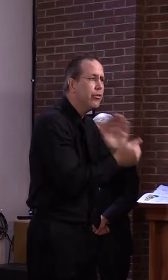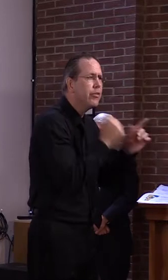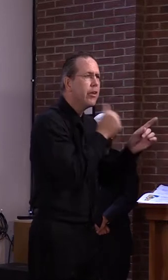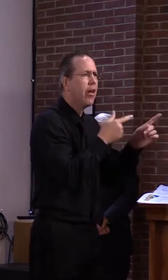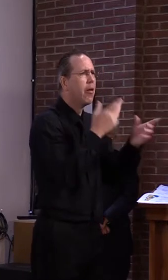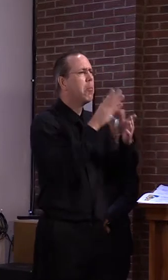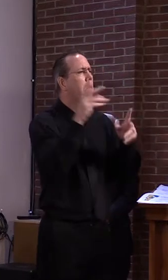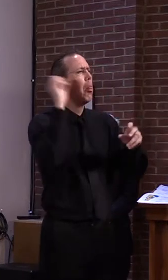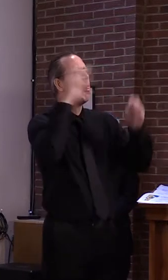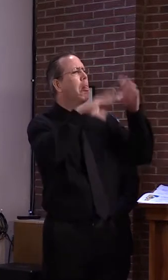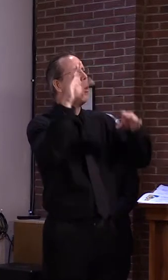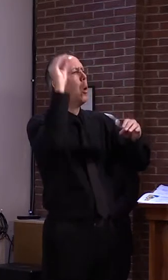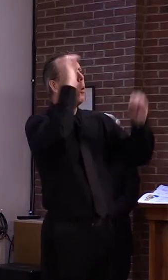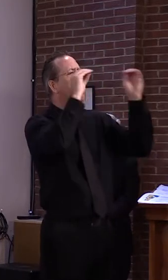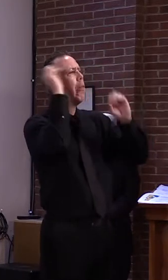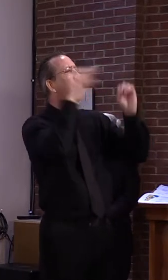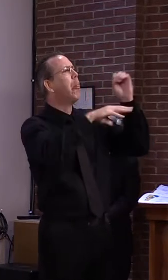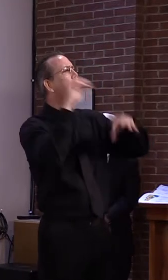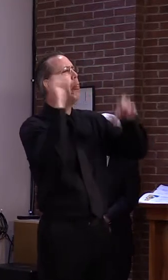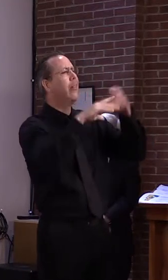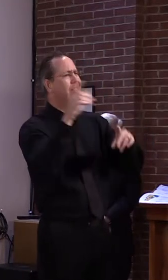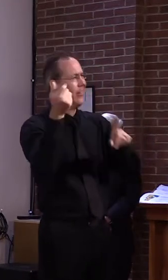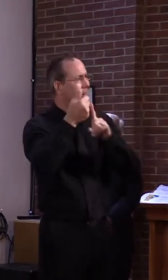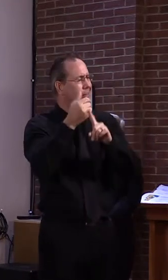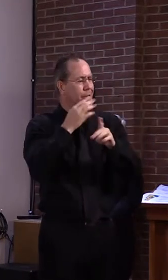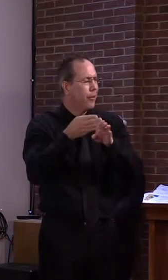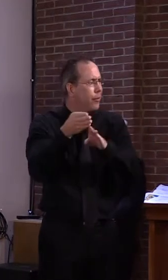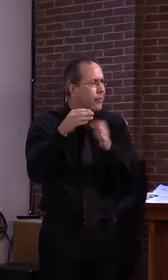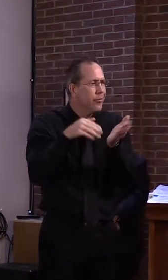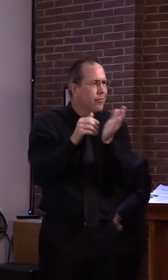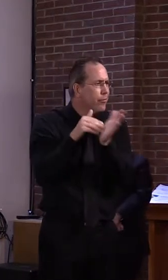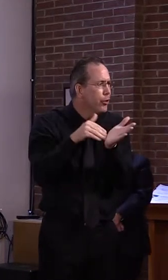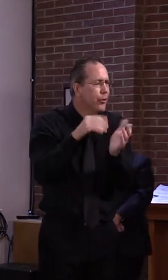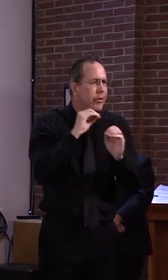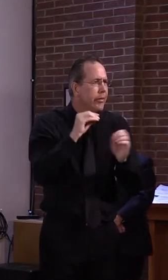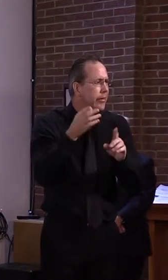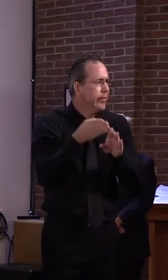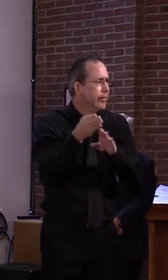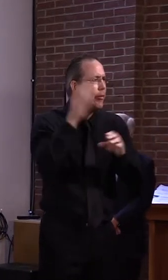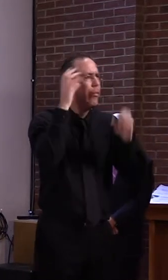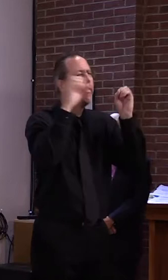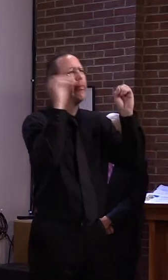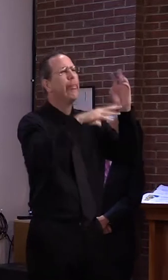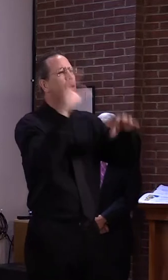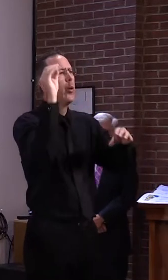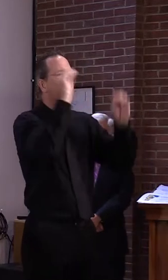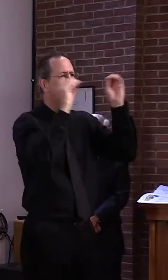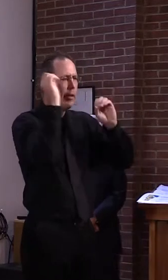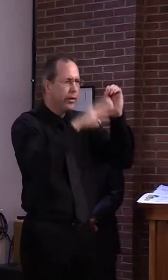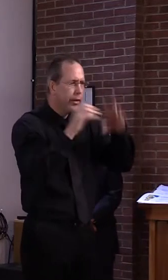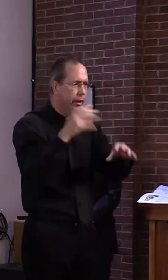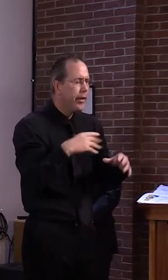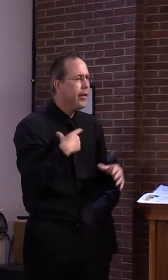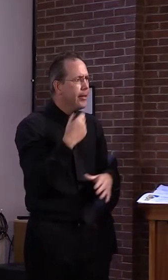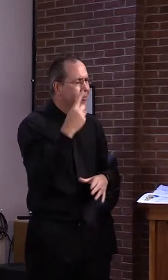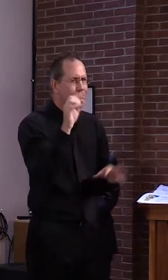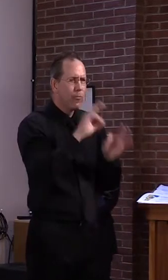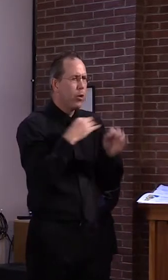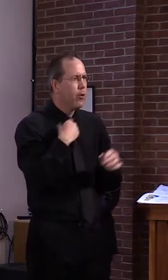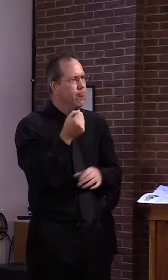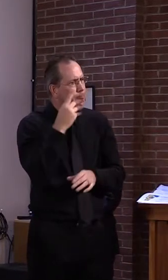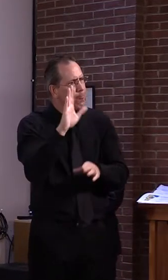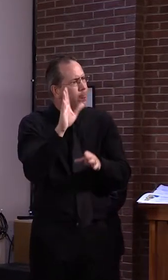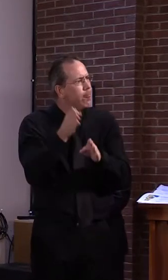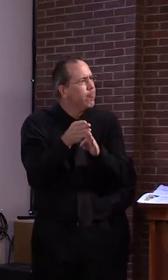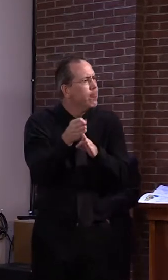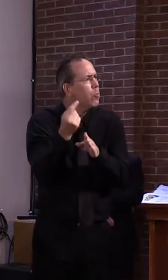Because you actually do need to understand medicine and epidemiology to understand what the CDC came out with.